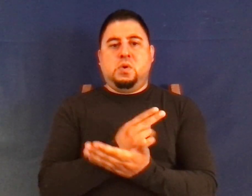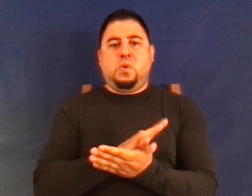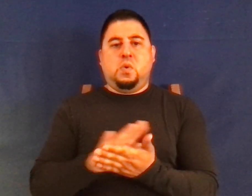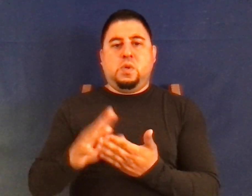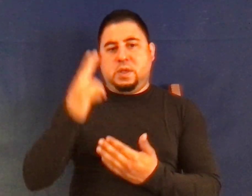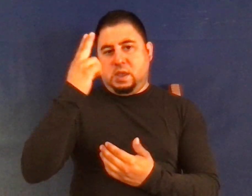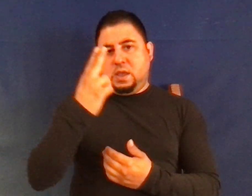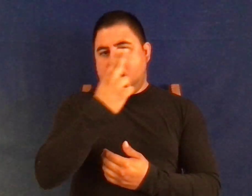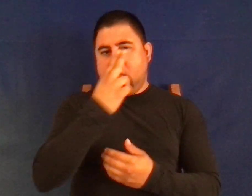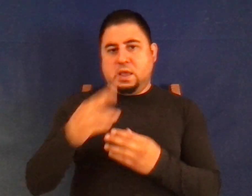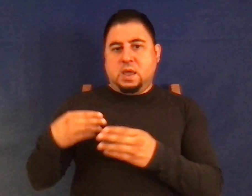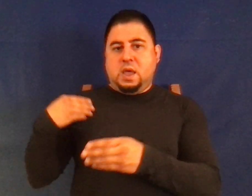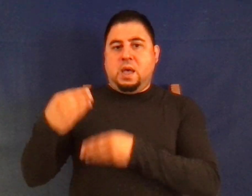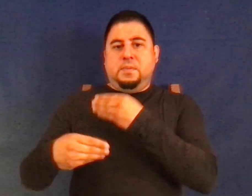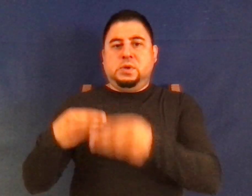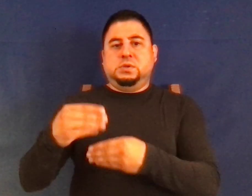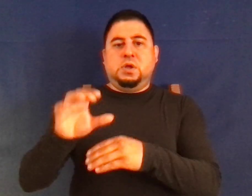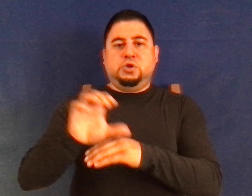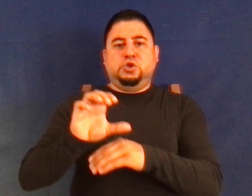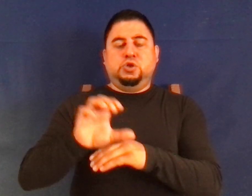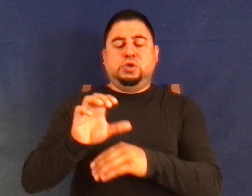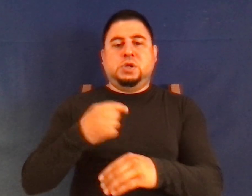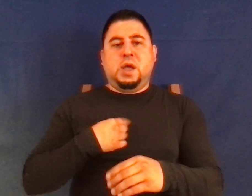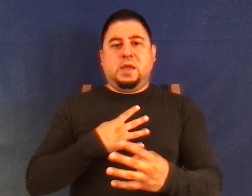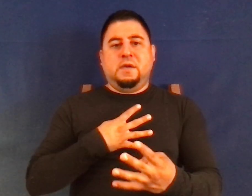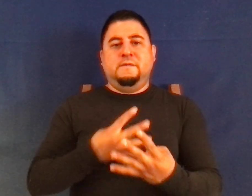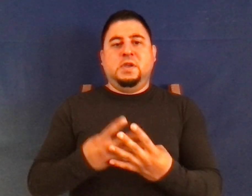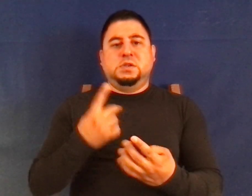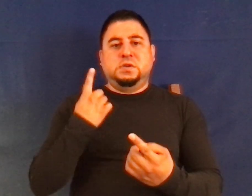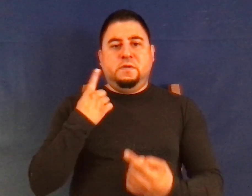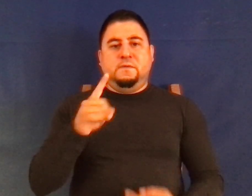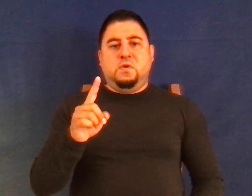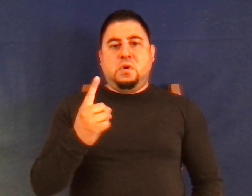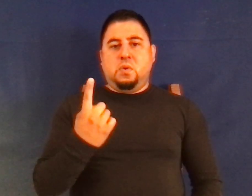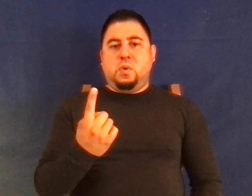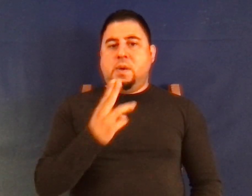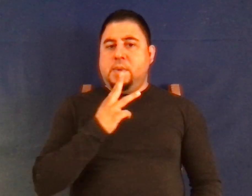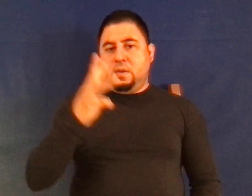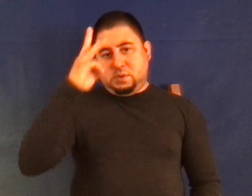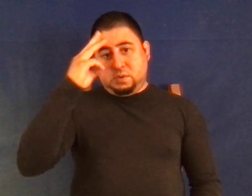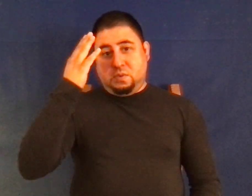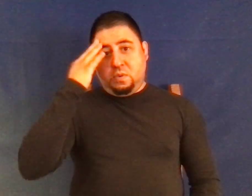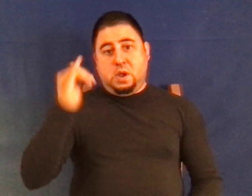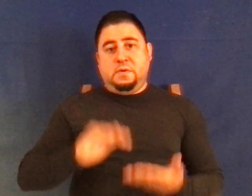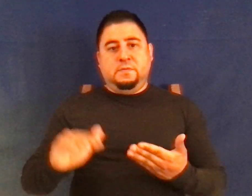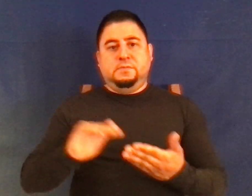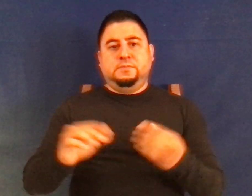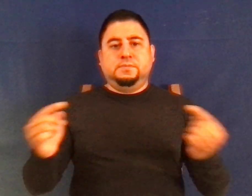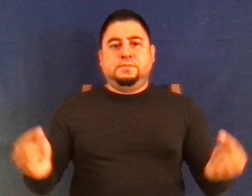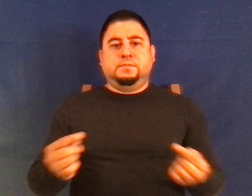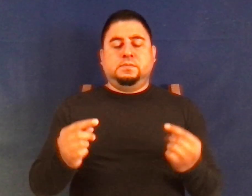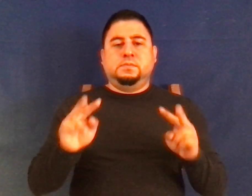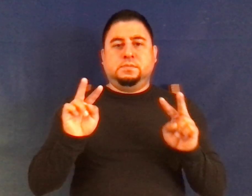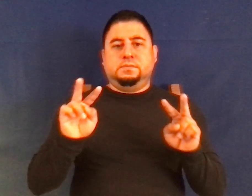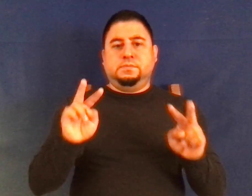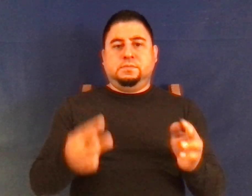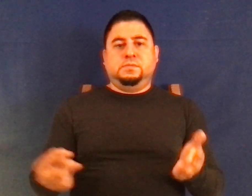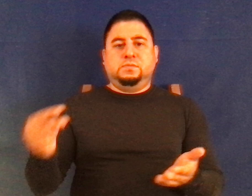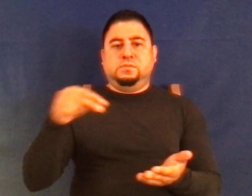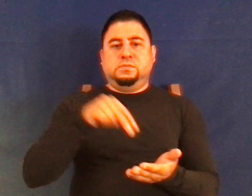Catholic, and apostolic church. I confess one baptism for the forgiveness of sins, and I look forward to the